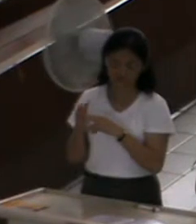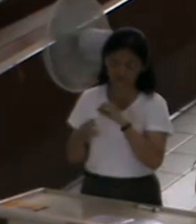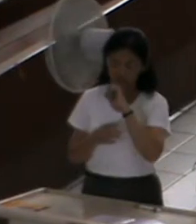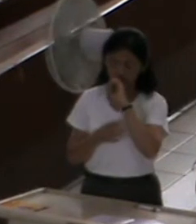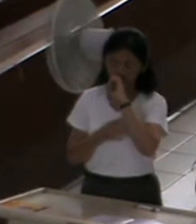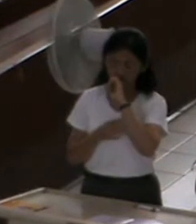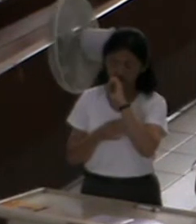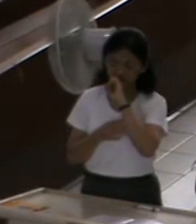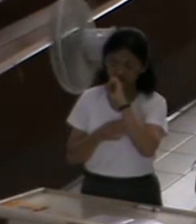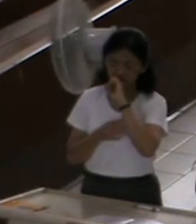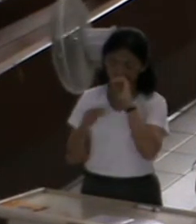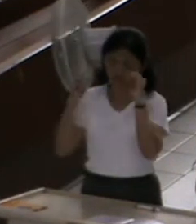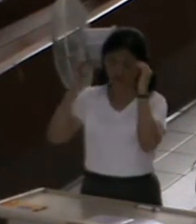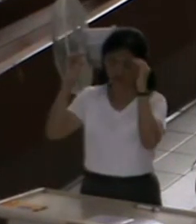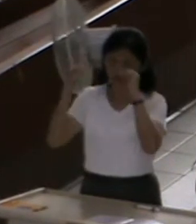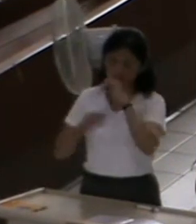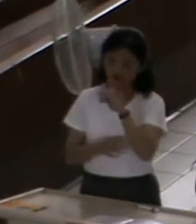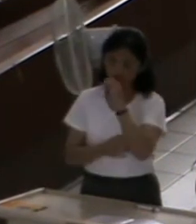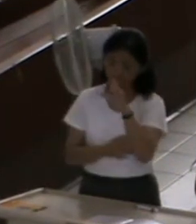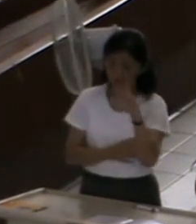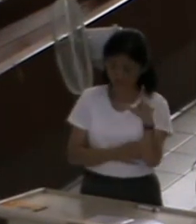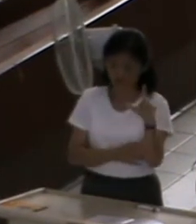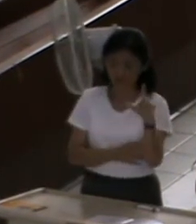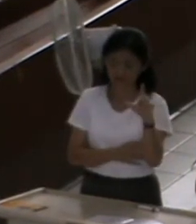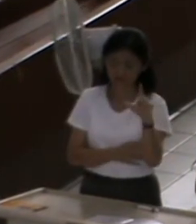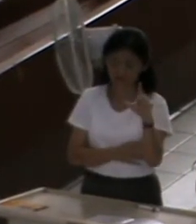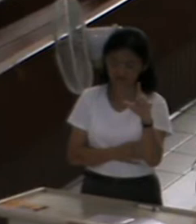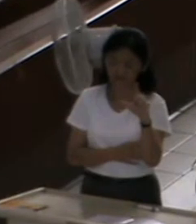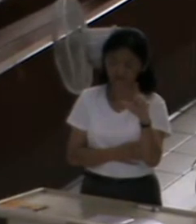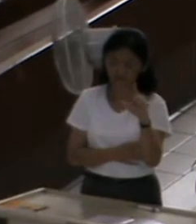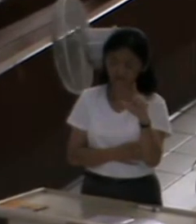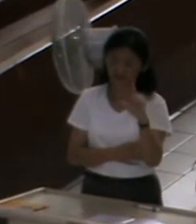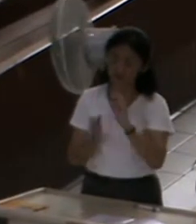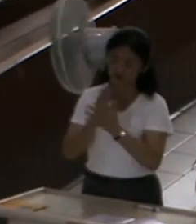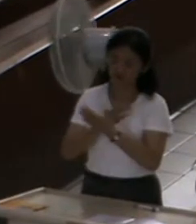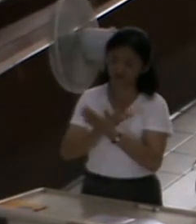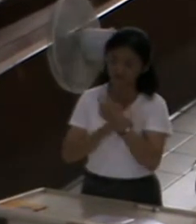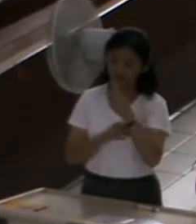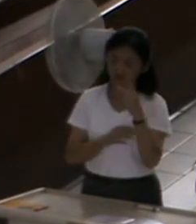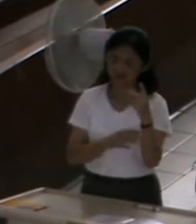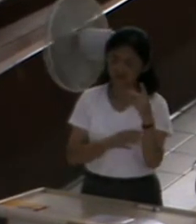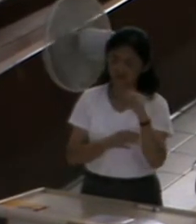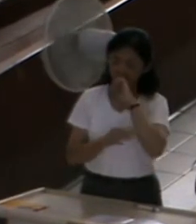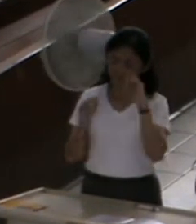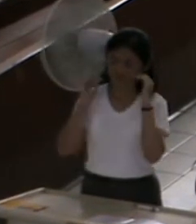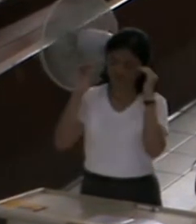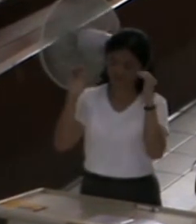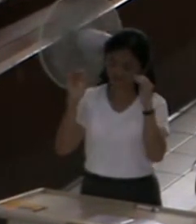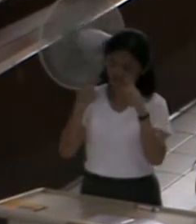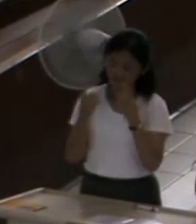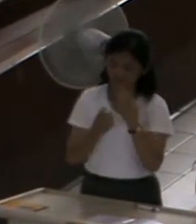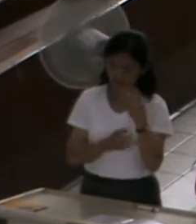from Pastoral Governance of the Archdiocese of Kota Kinabalu, and appointed Co